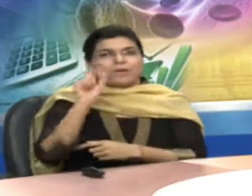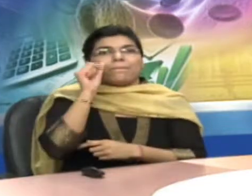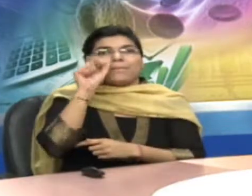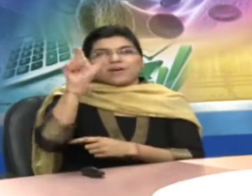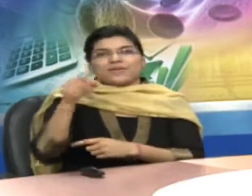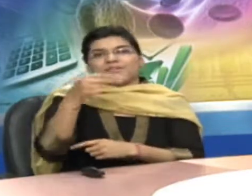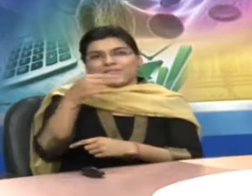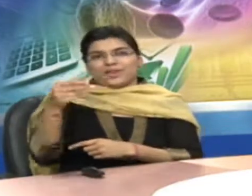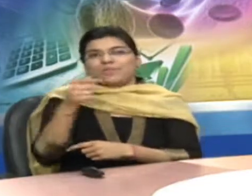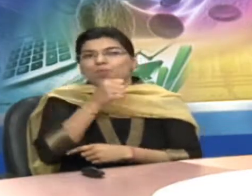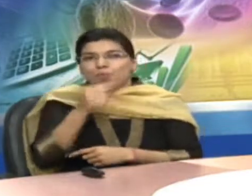Astor.